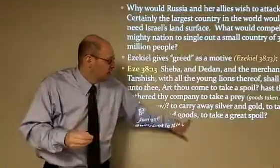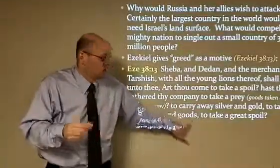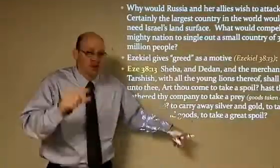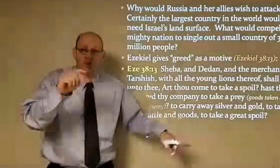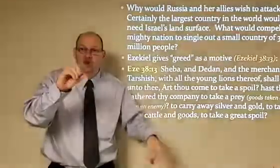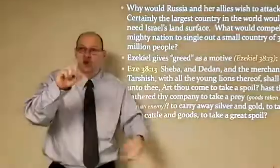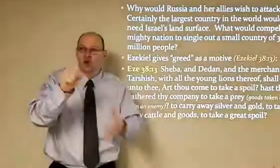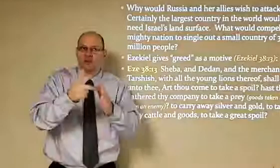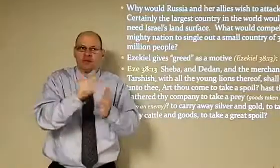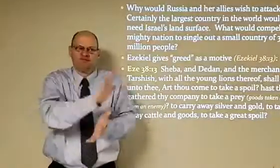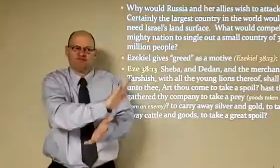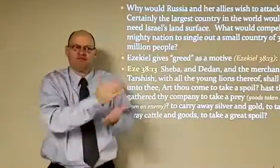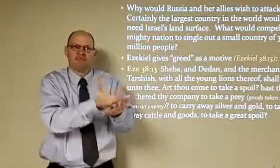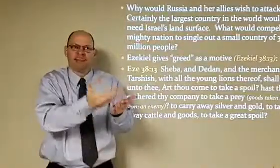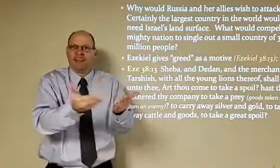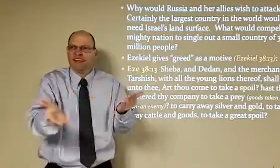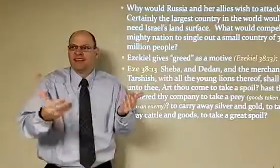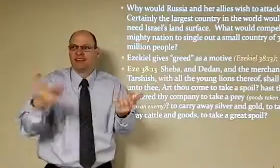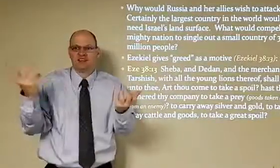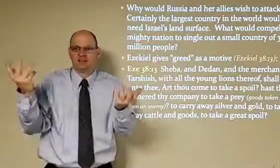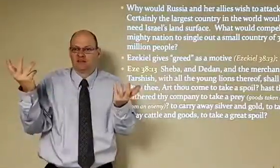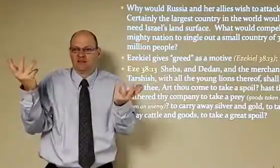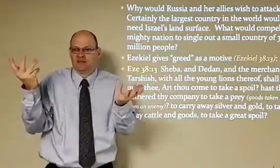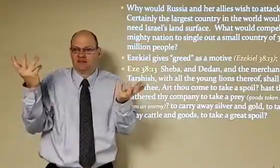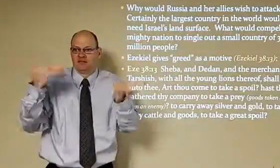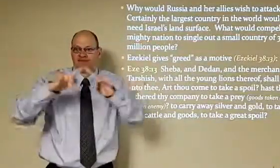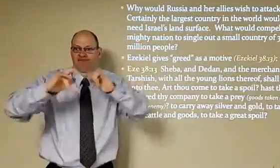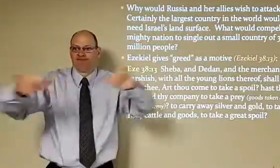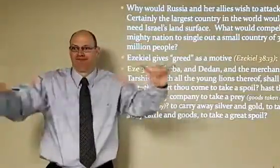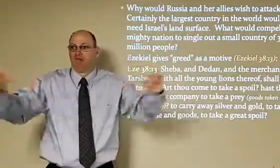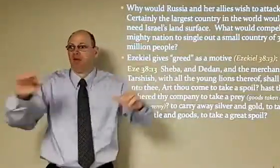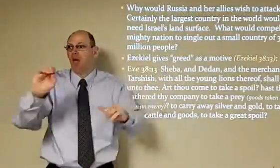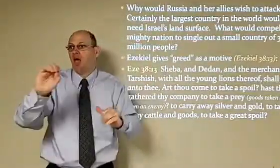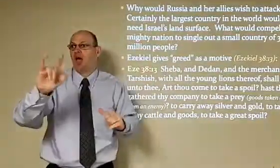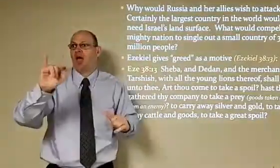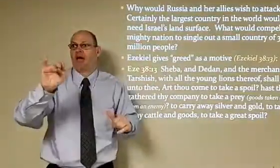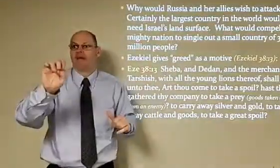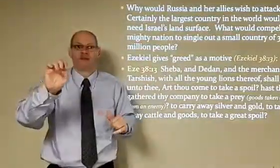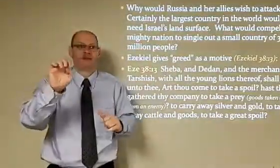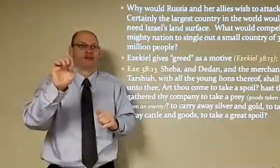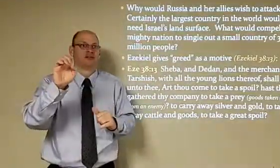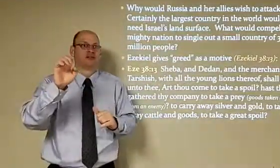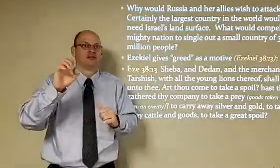You know, the animals, and the goods are just a variety of things.